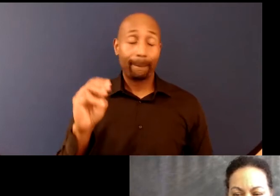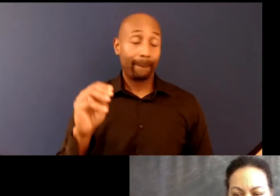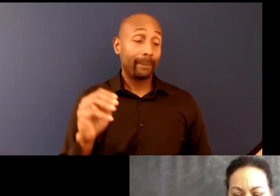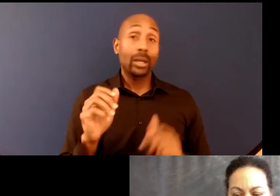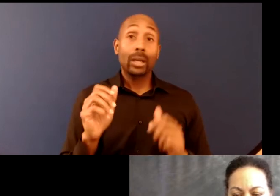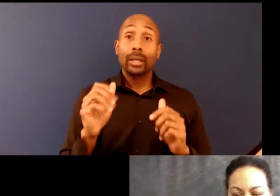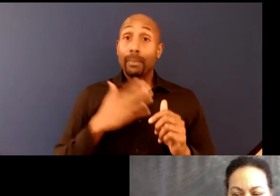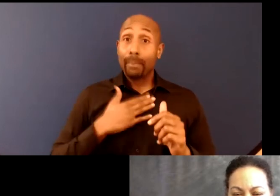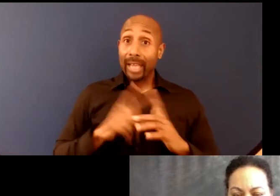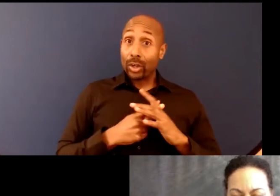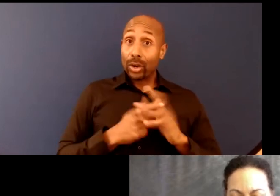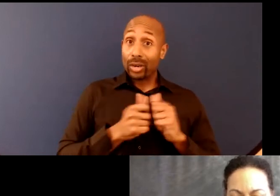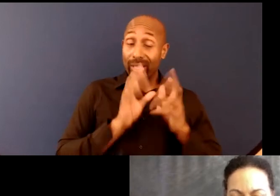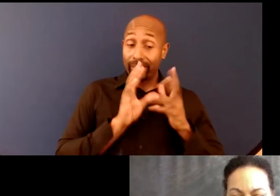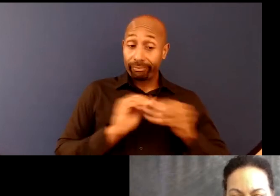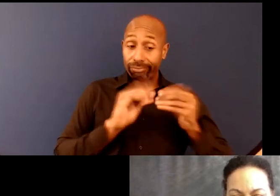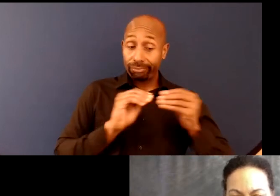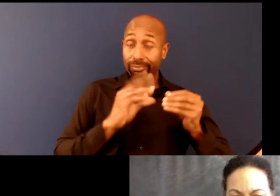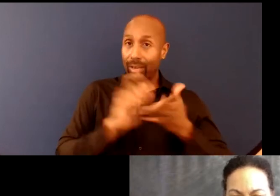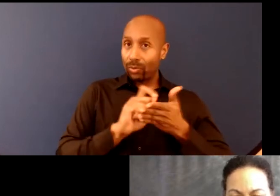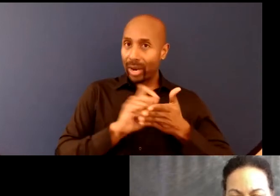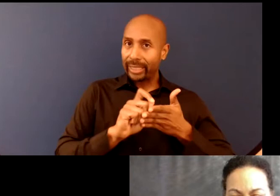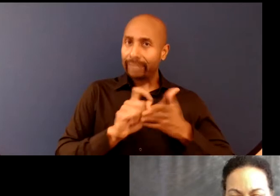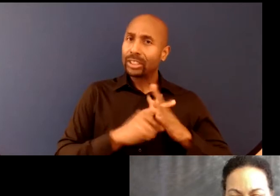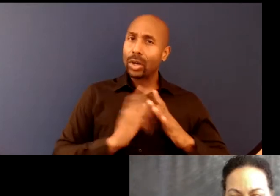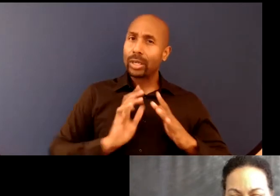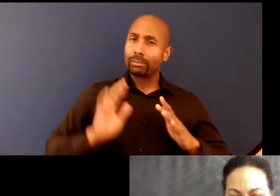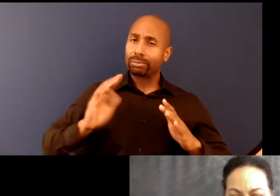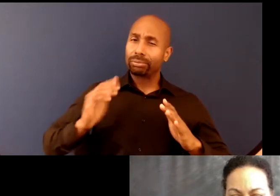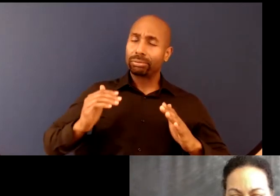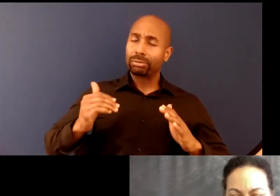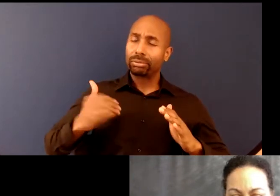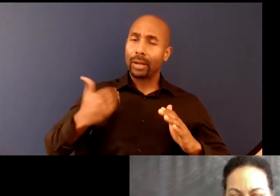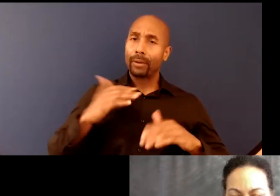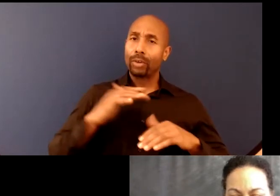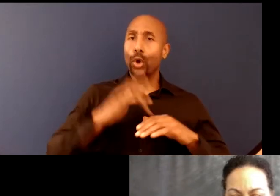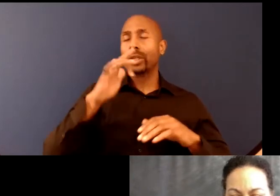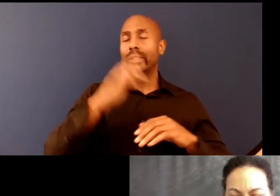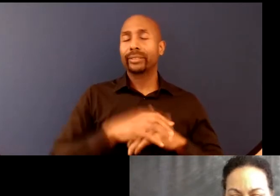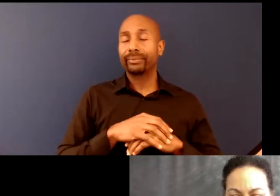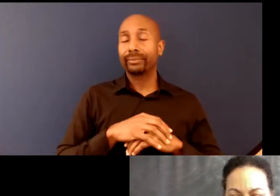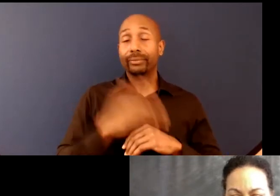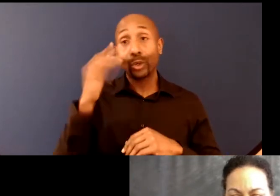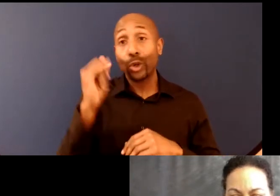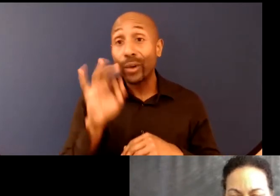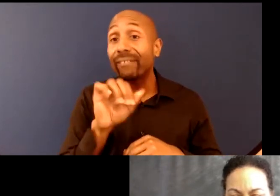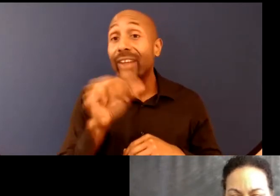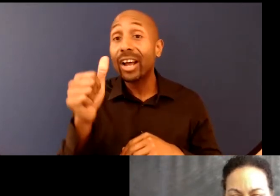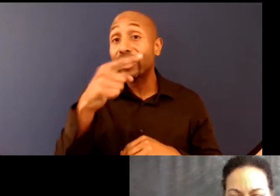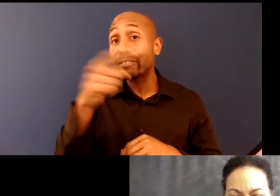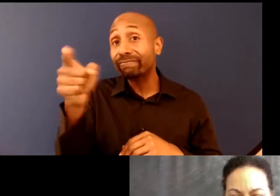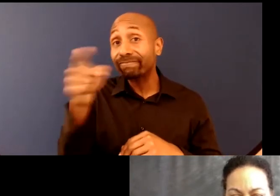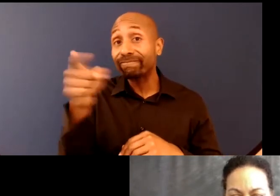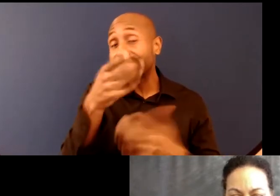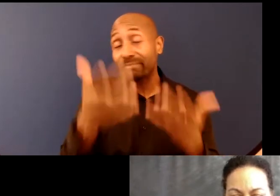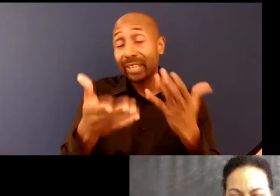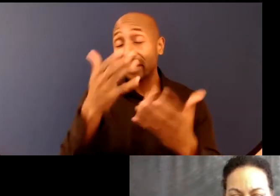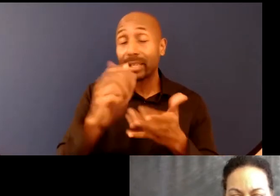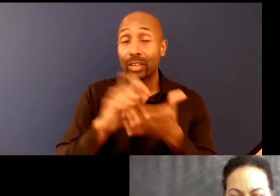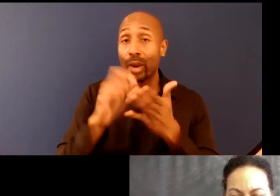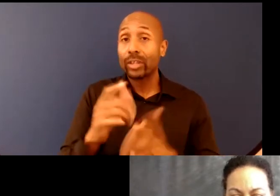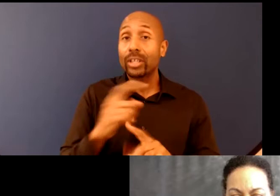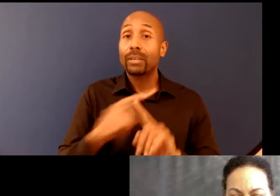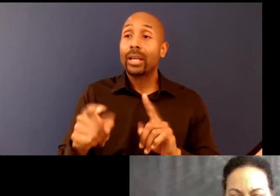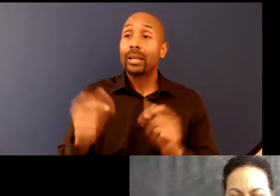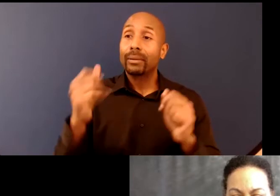started very early, but for a long time, and I don't know if there's other writers in this space, writing about my